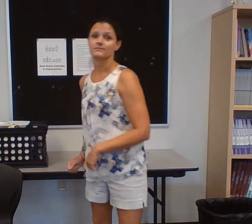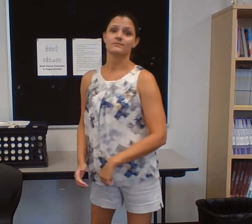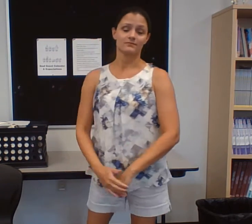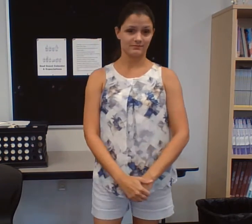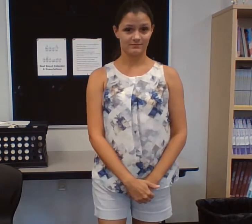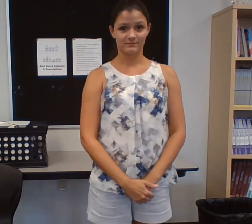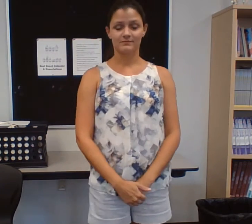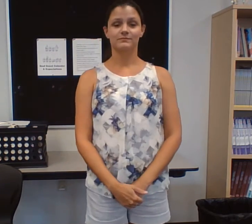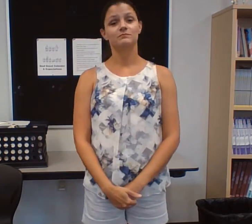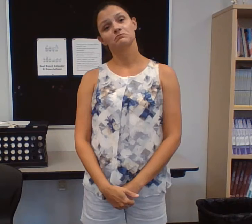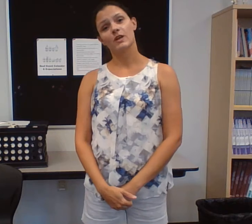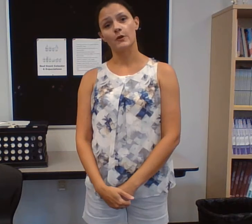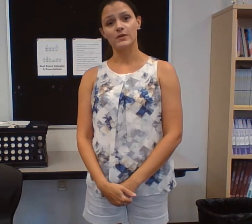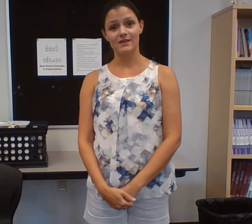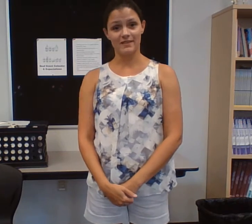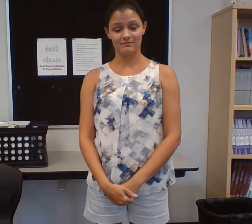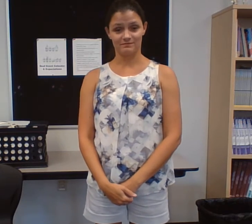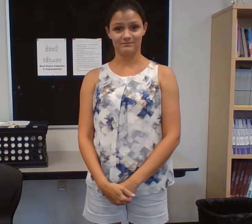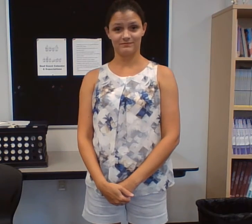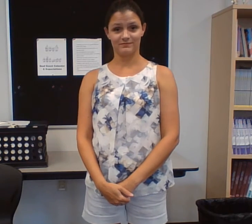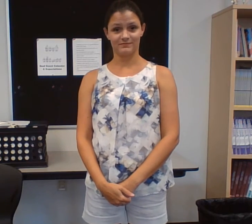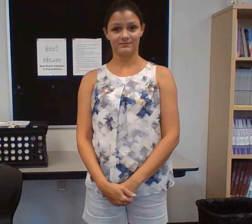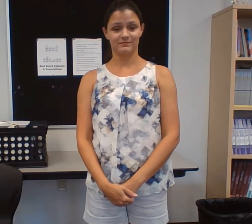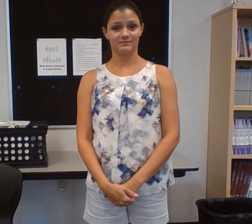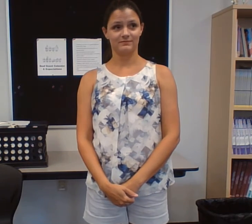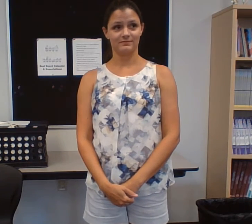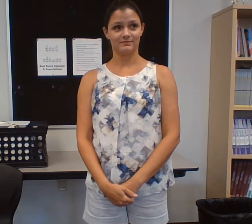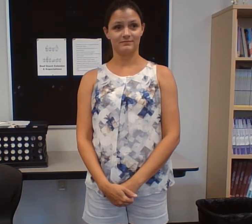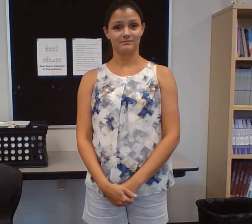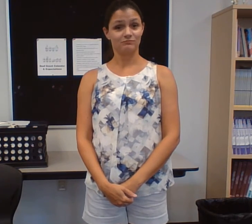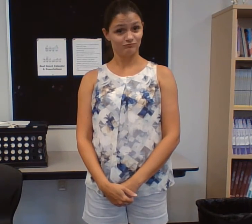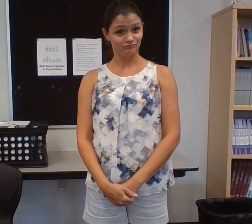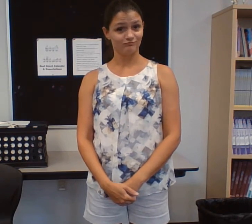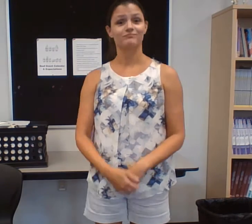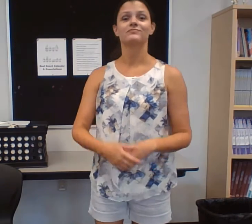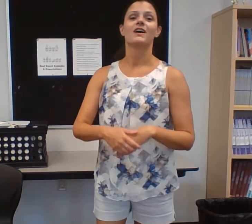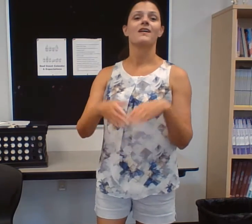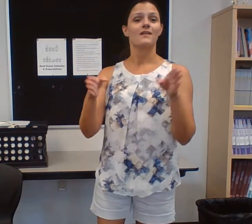How do I sign that?